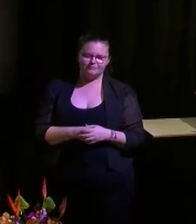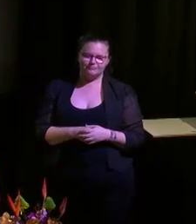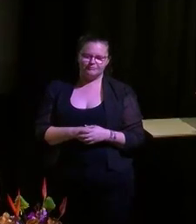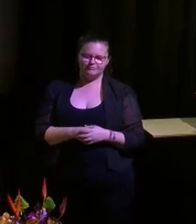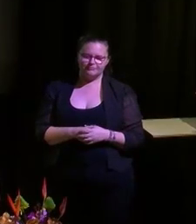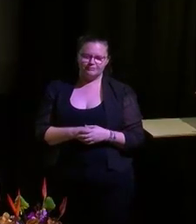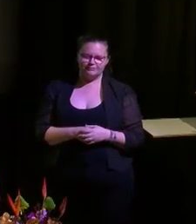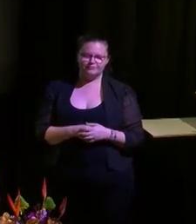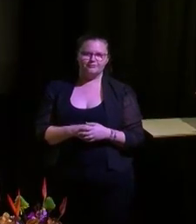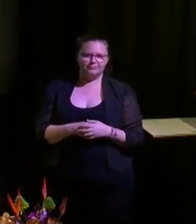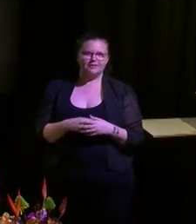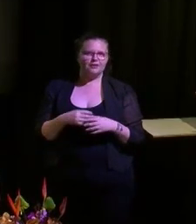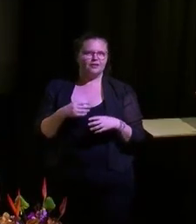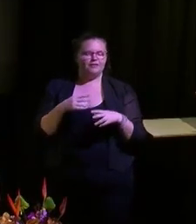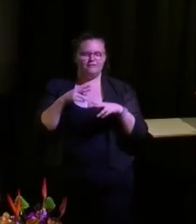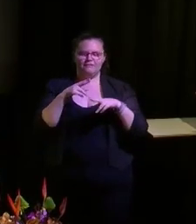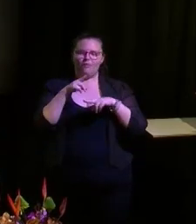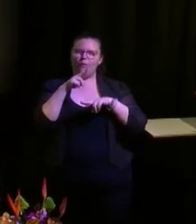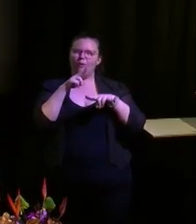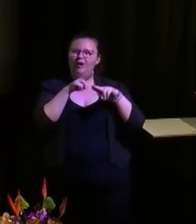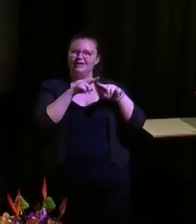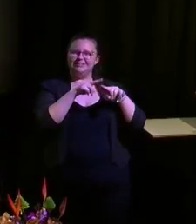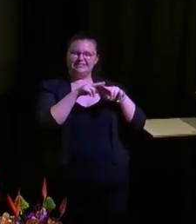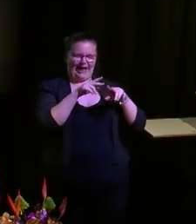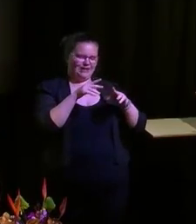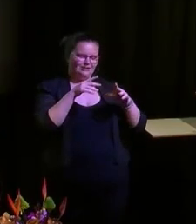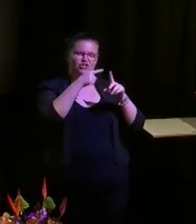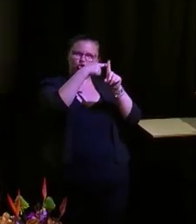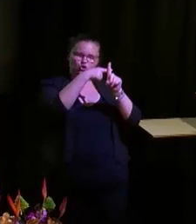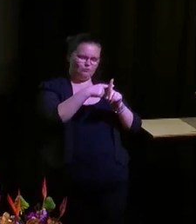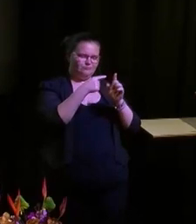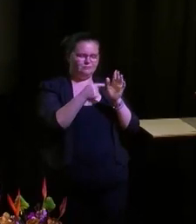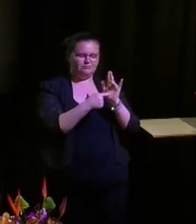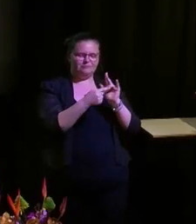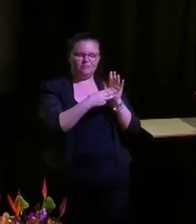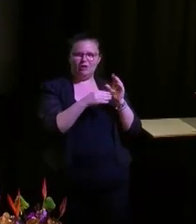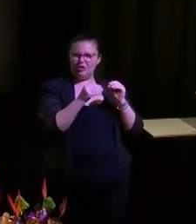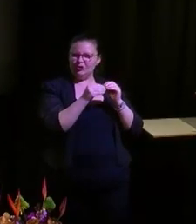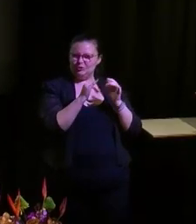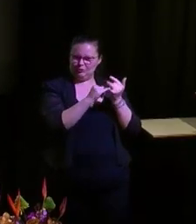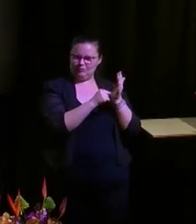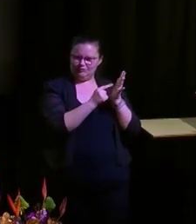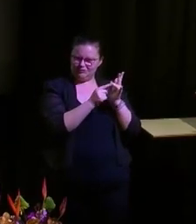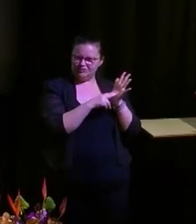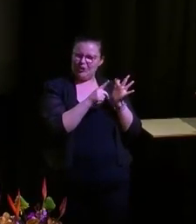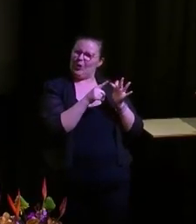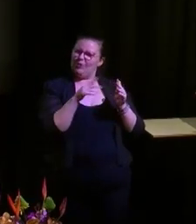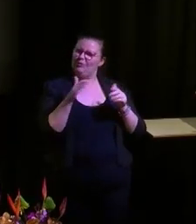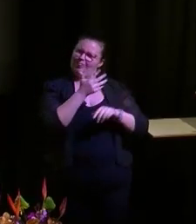so we did Dad's tombstone unveiling that we all stood proudly with our shirts on and there's pictures of my older